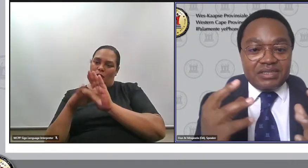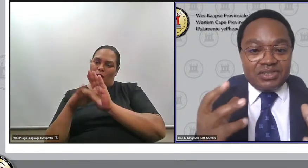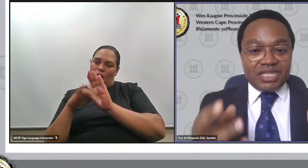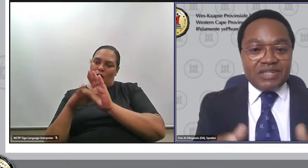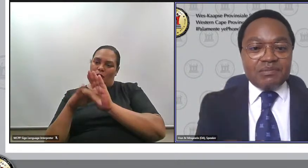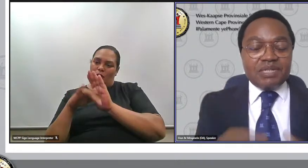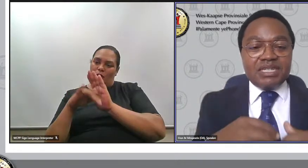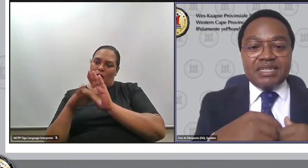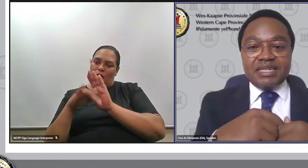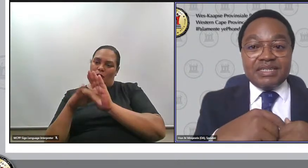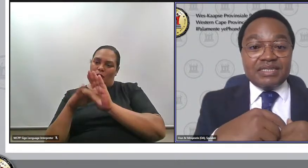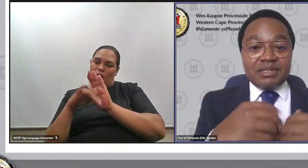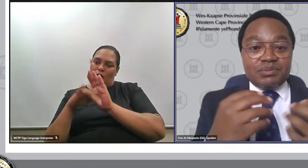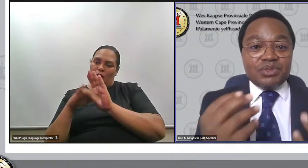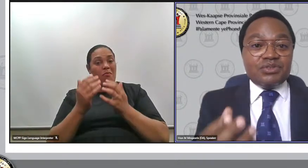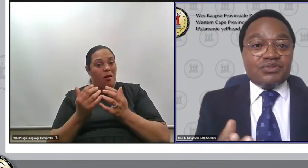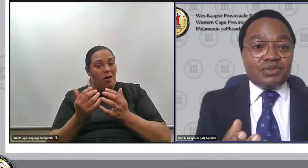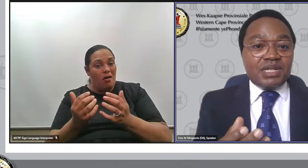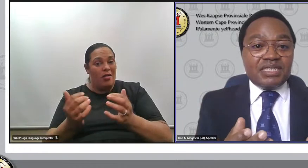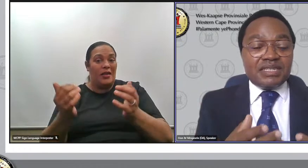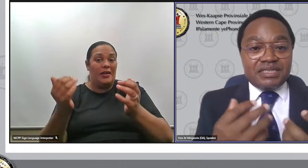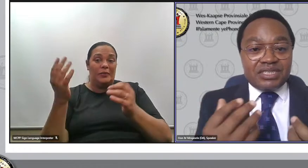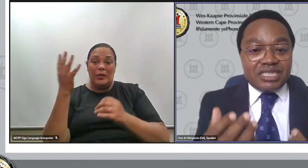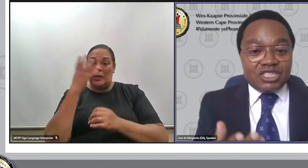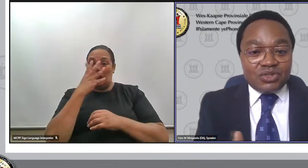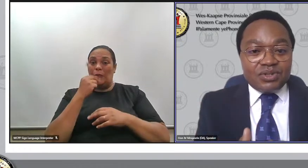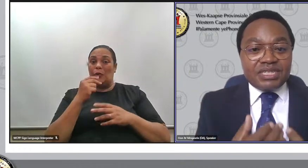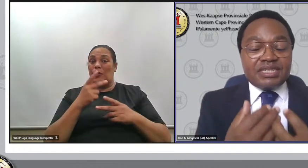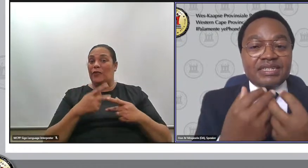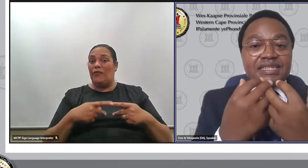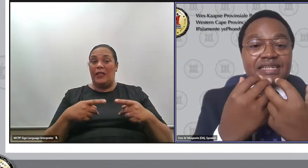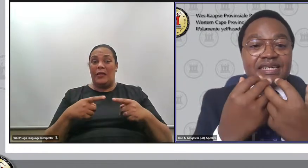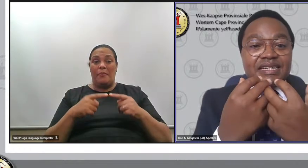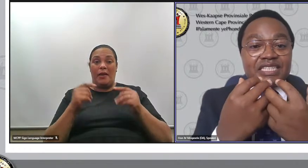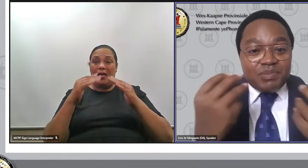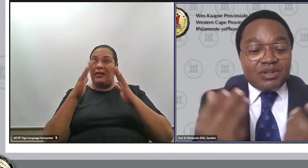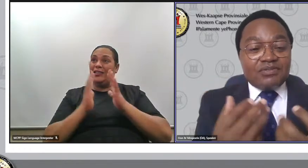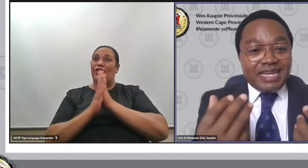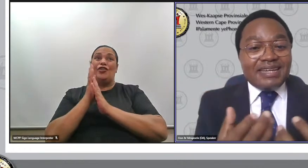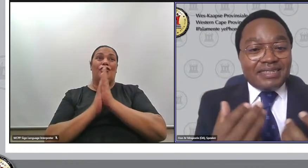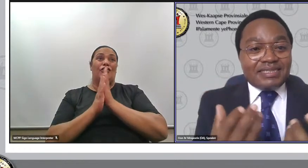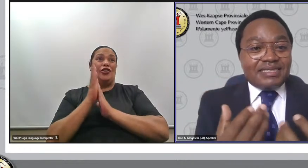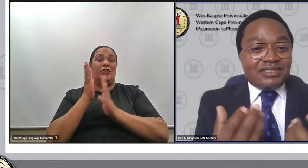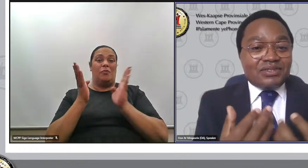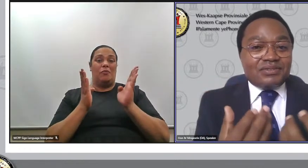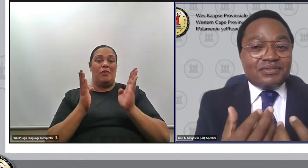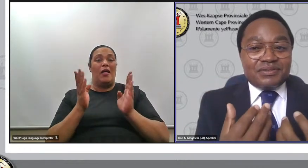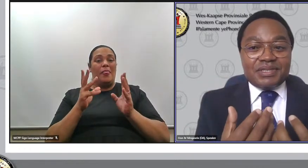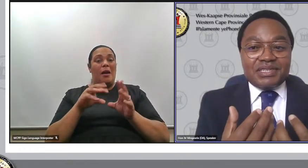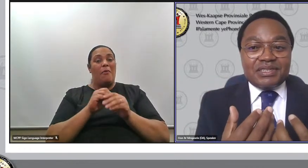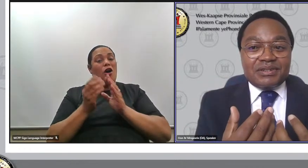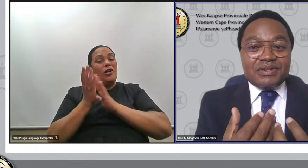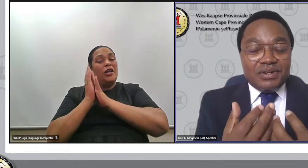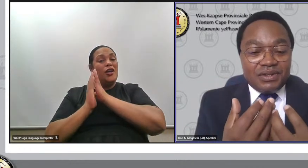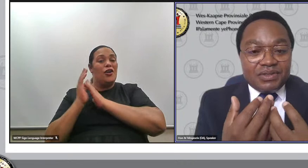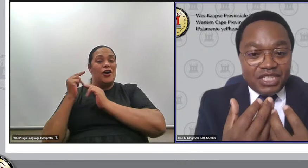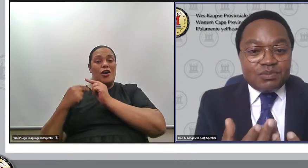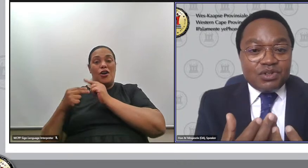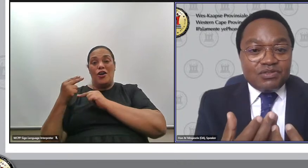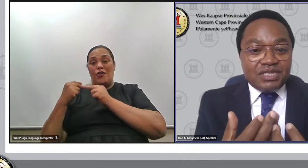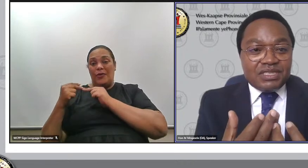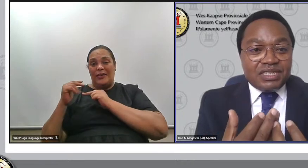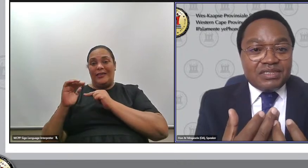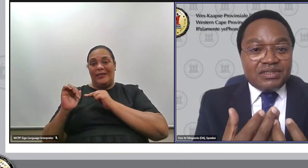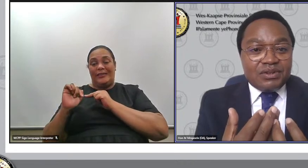through to the chamber. It's a beautiful place and it's historic. It's part of the heritage of